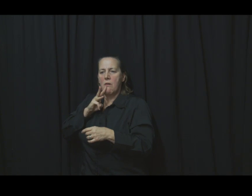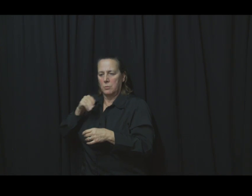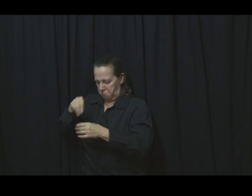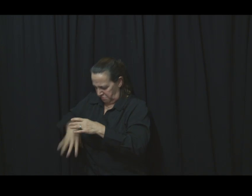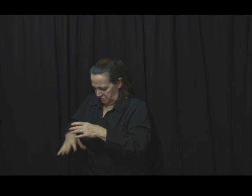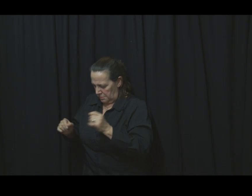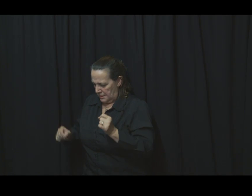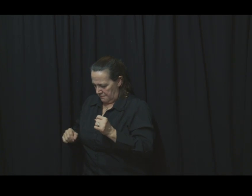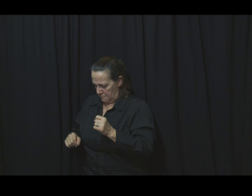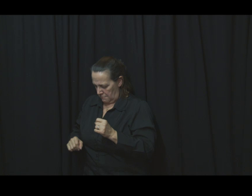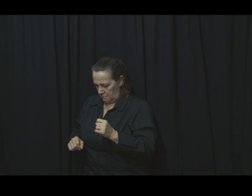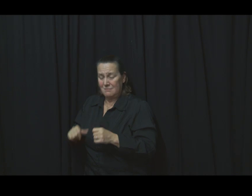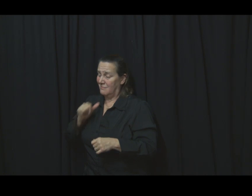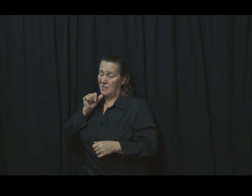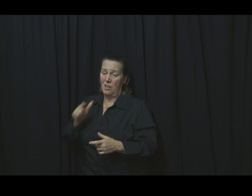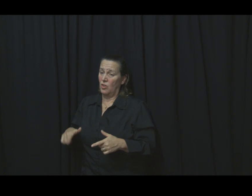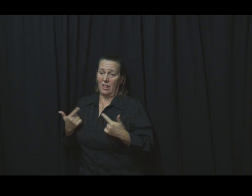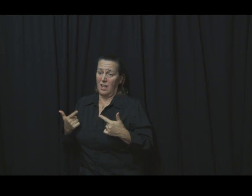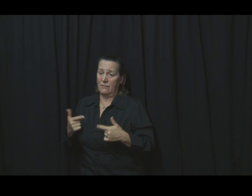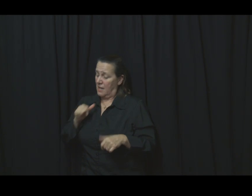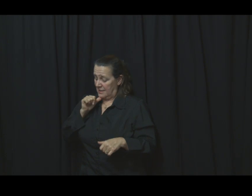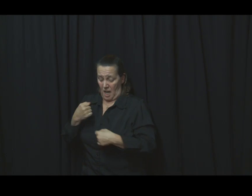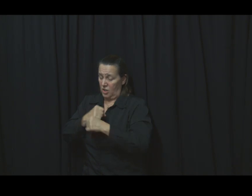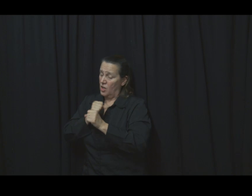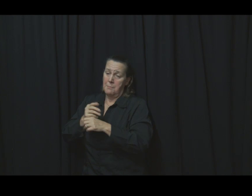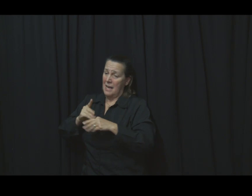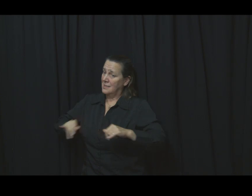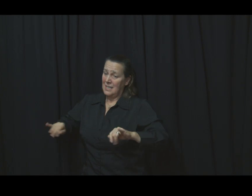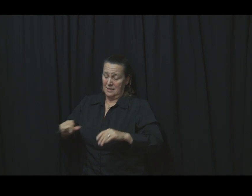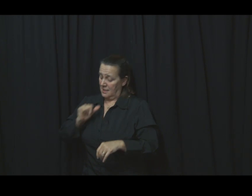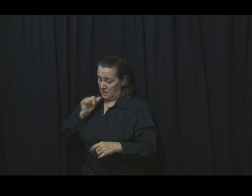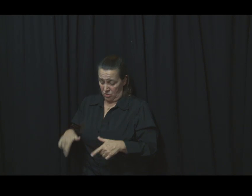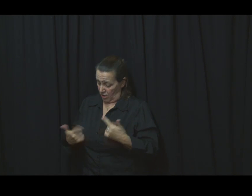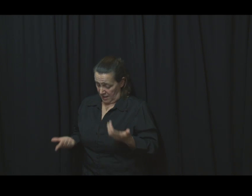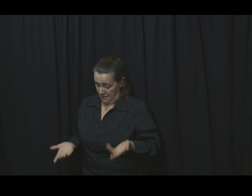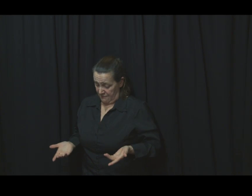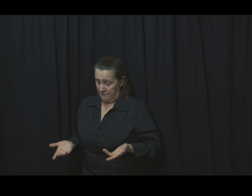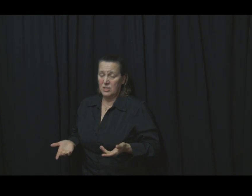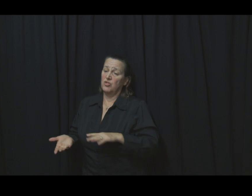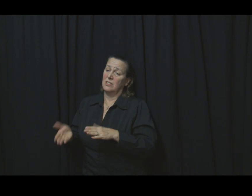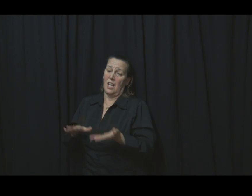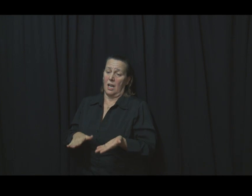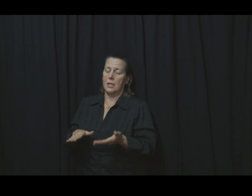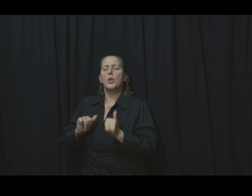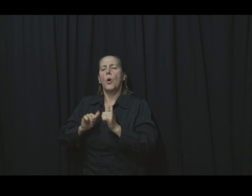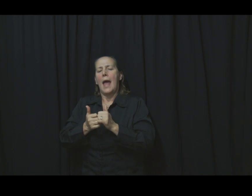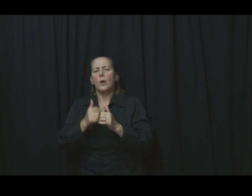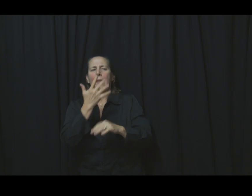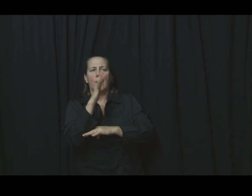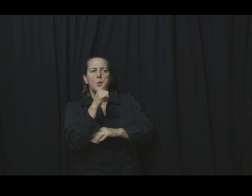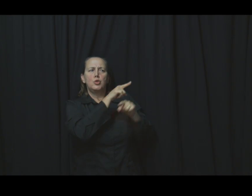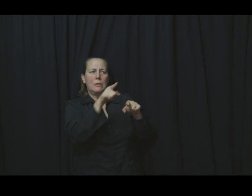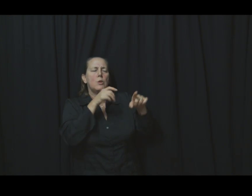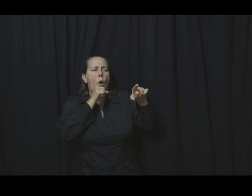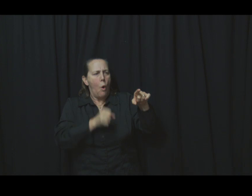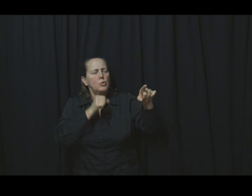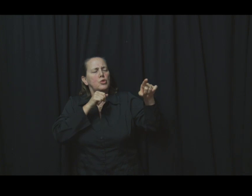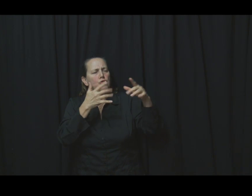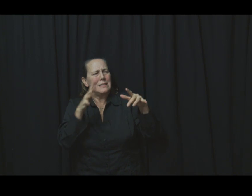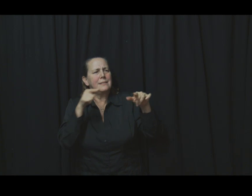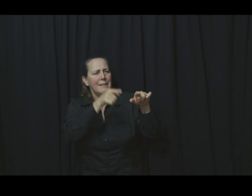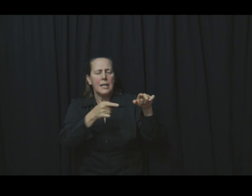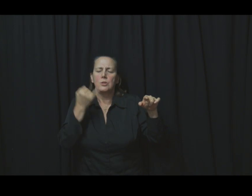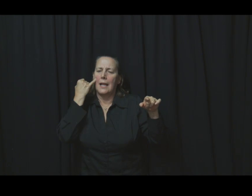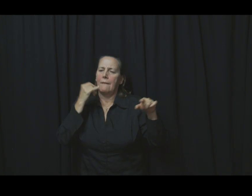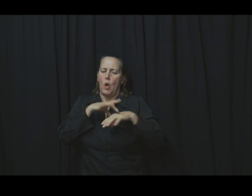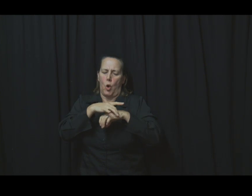general, nor will its seeds. They just won't make it. So how could these trees be that old if the Earth is